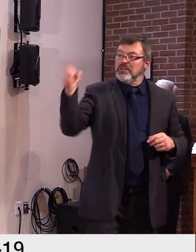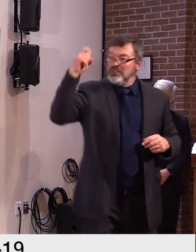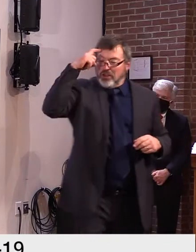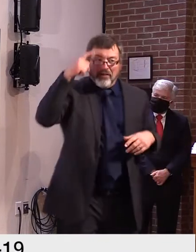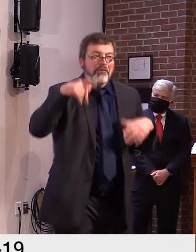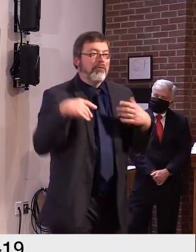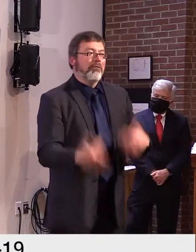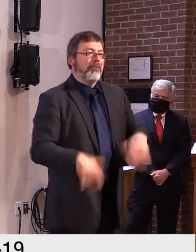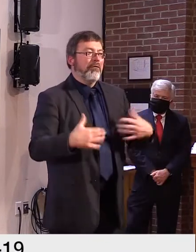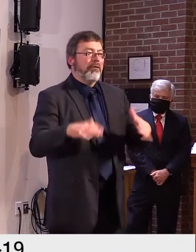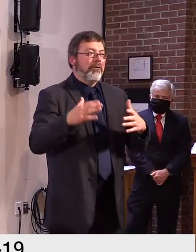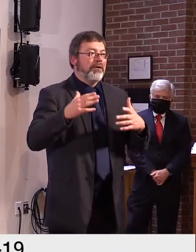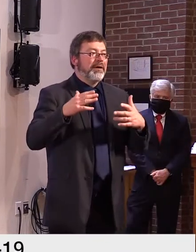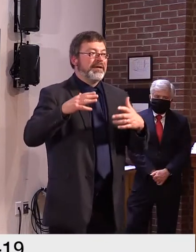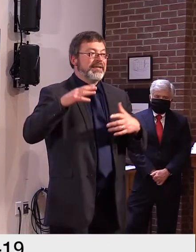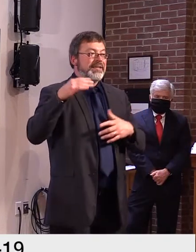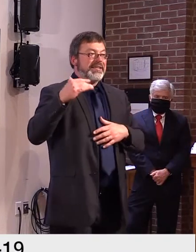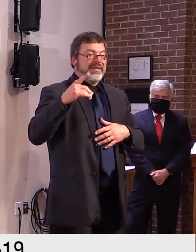this recognition.